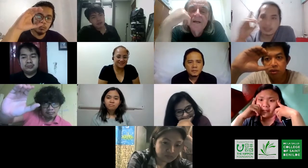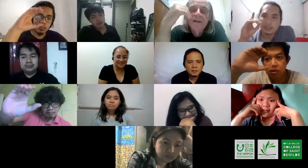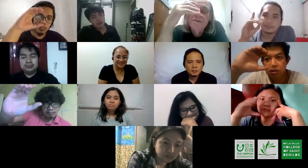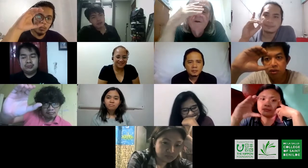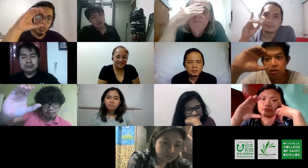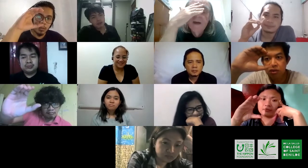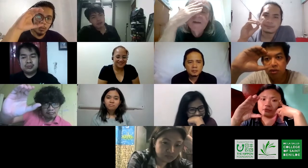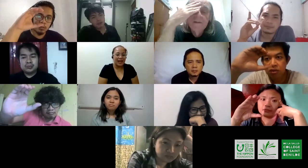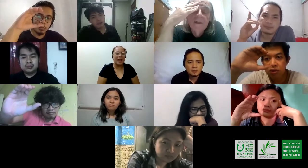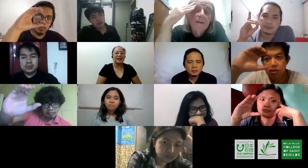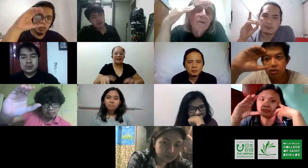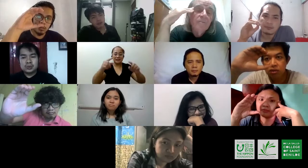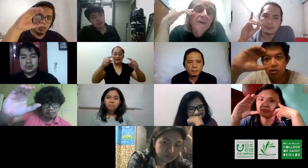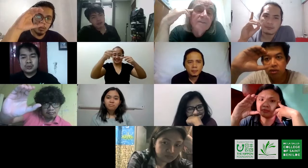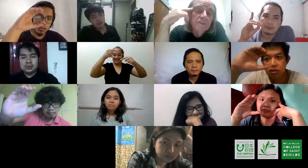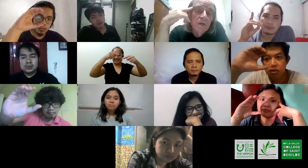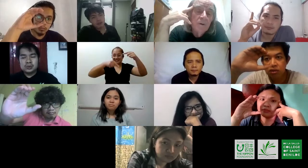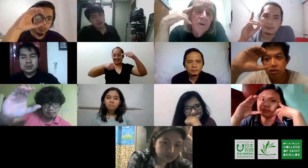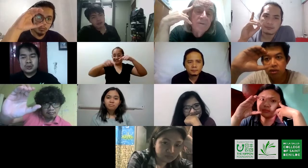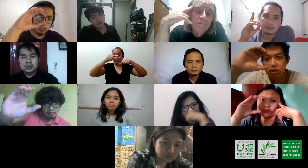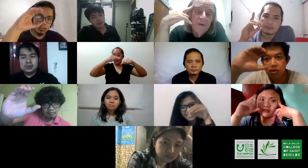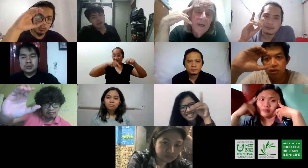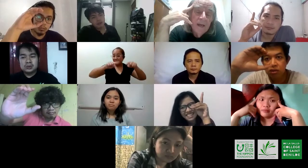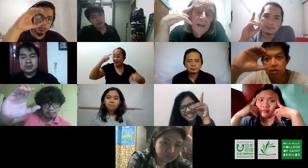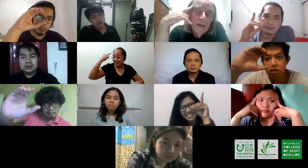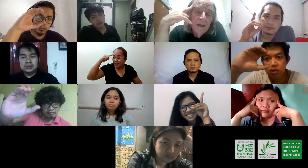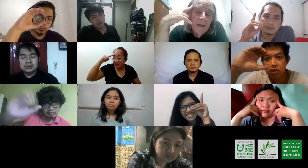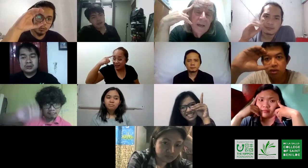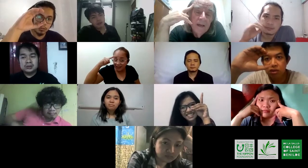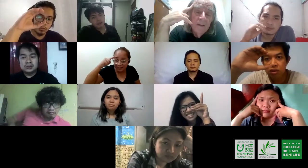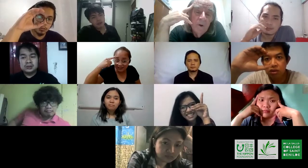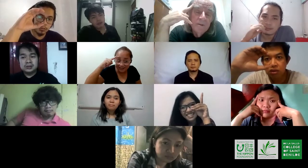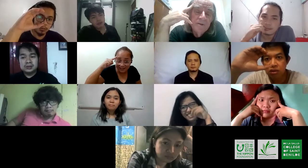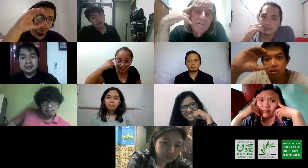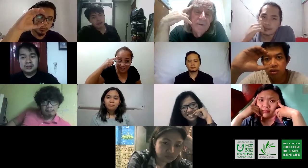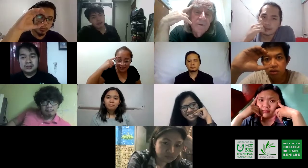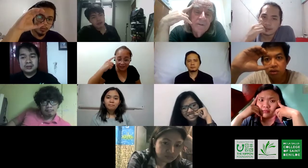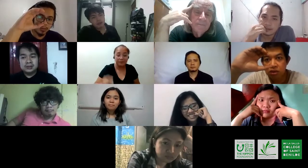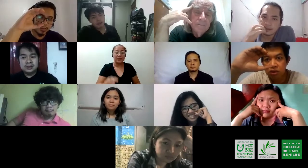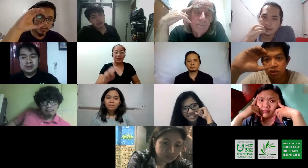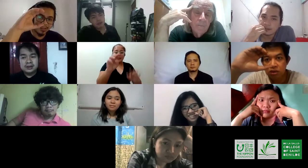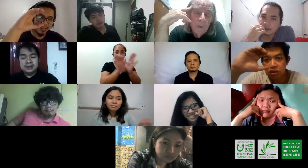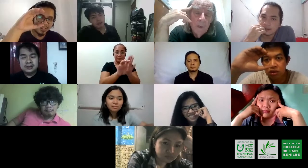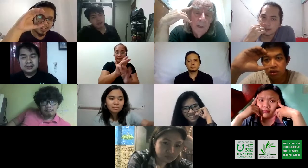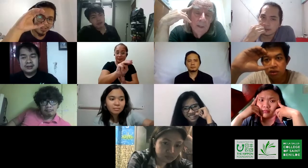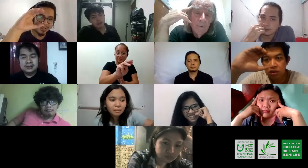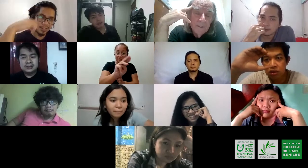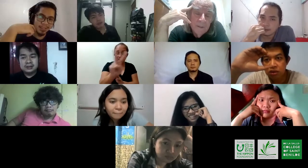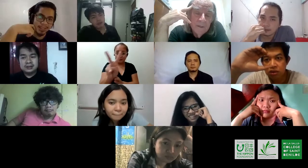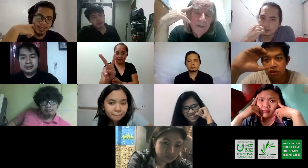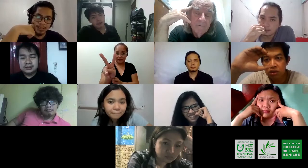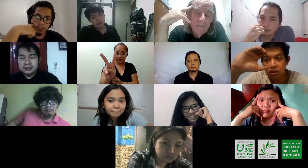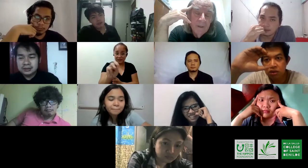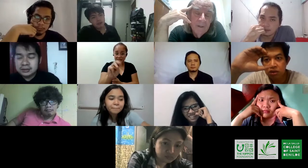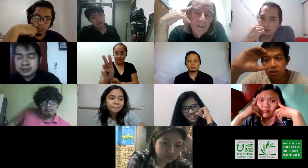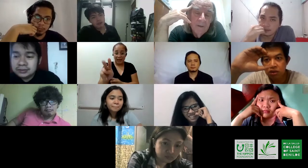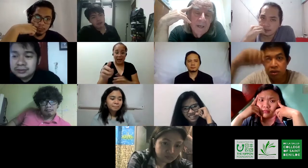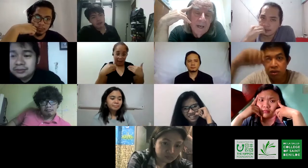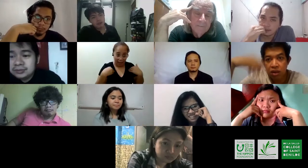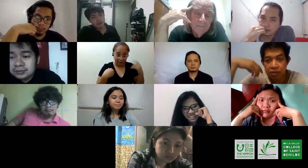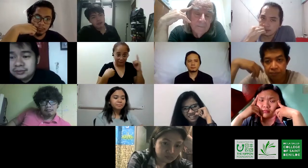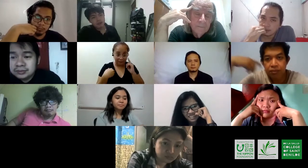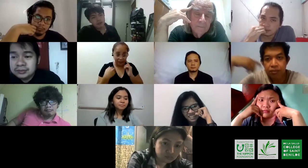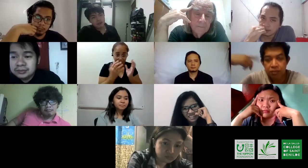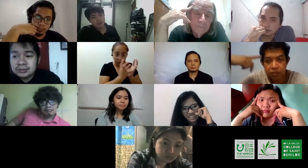Okay, let's go back and think a little bit. So if in Martha's Vineyard, was there a deaf community or